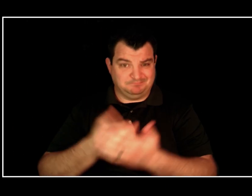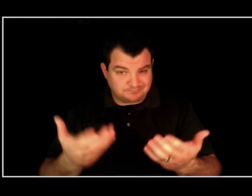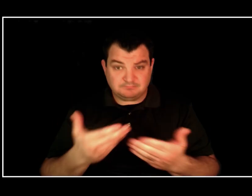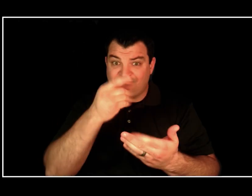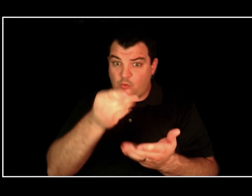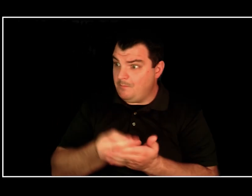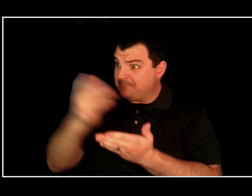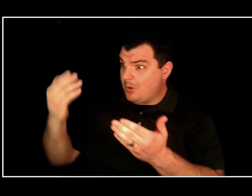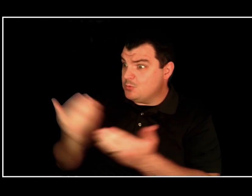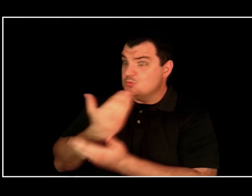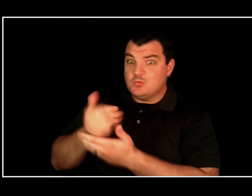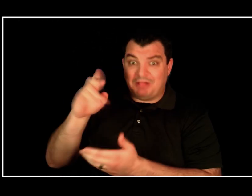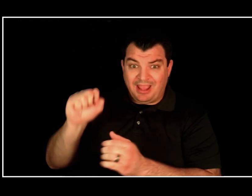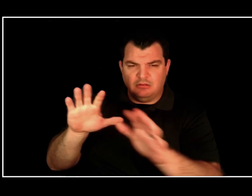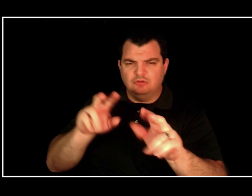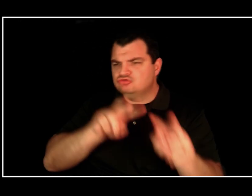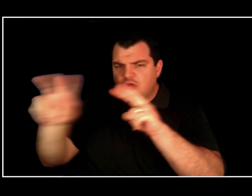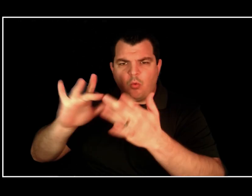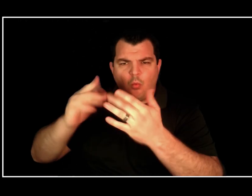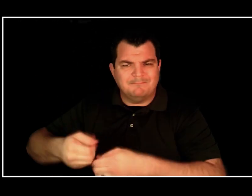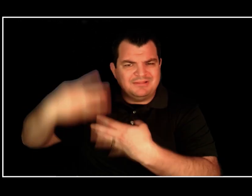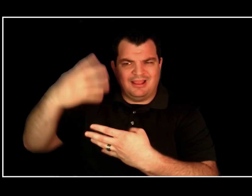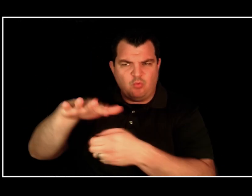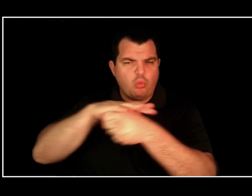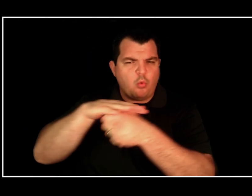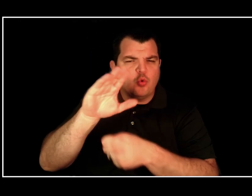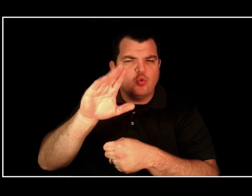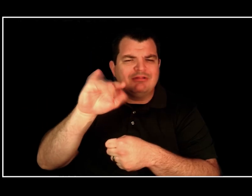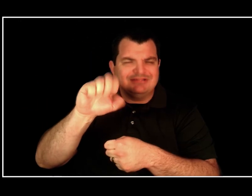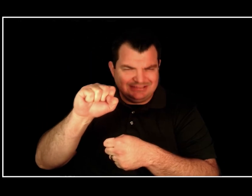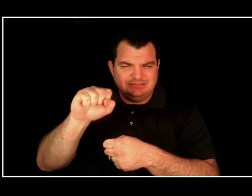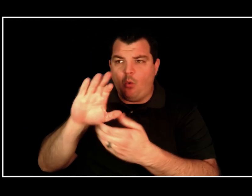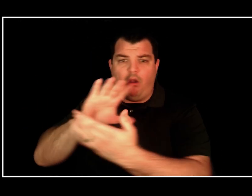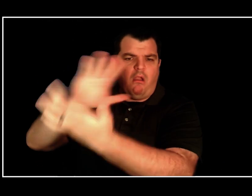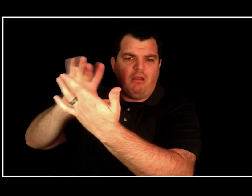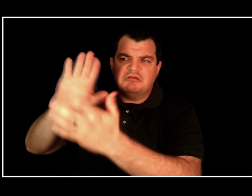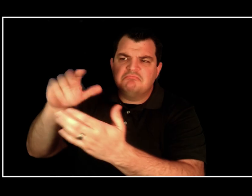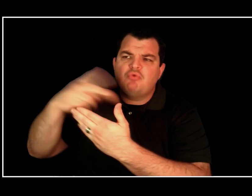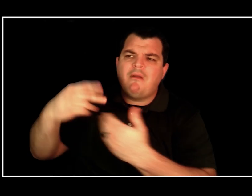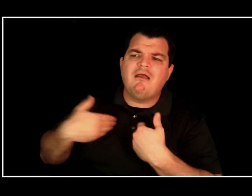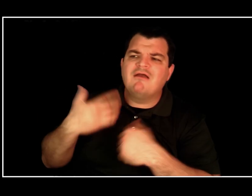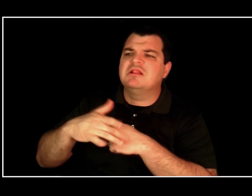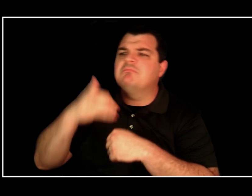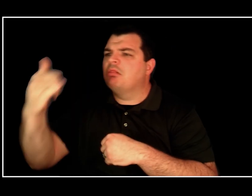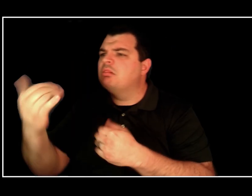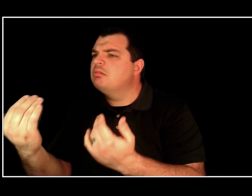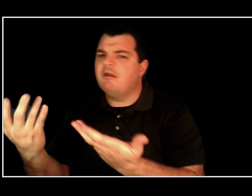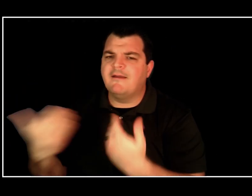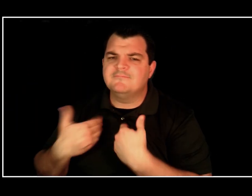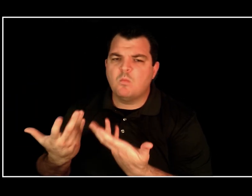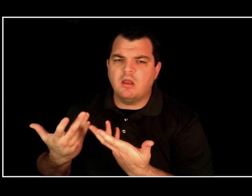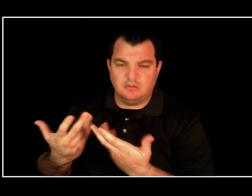money. Before you buy a new appliance, visit your local utility's website or contact them to see what programs